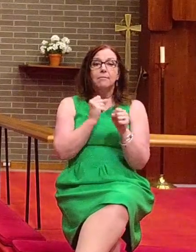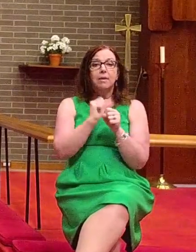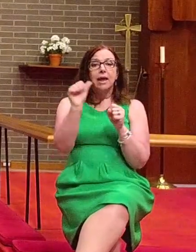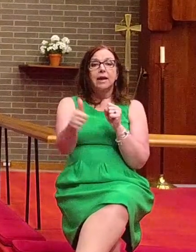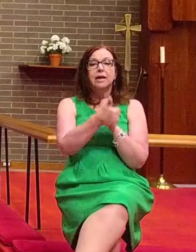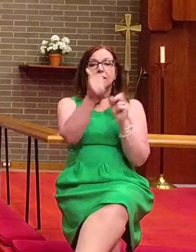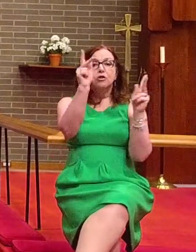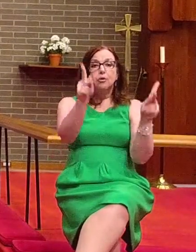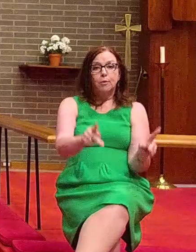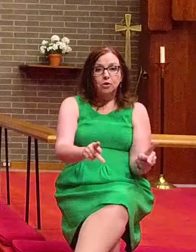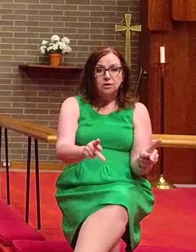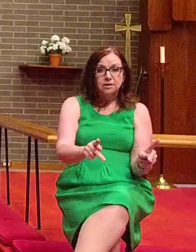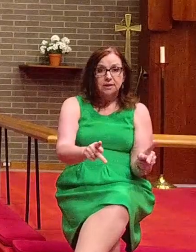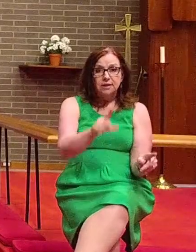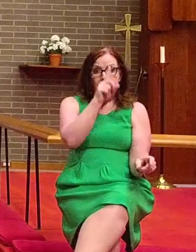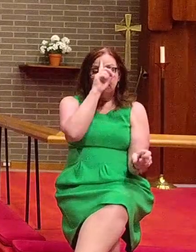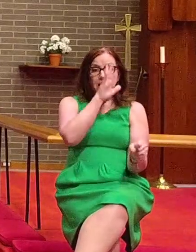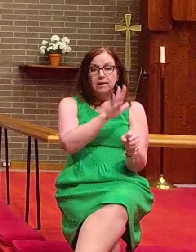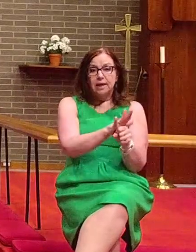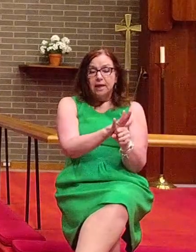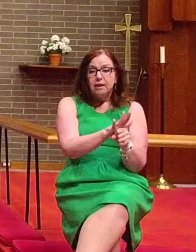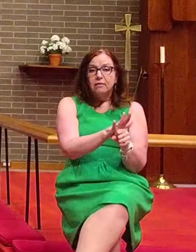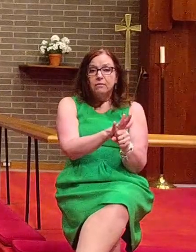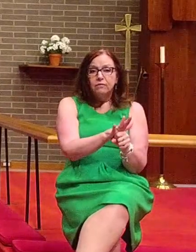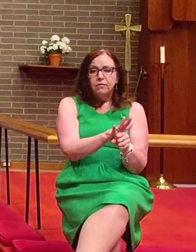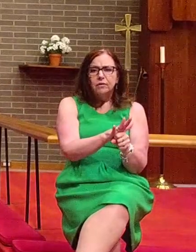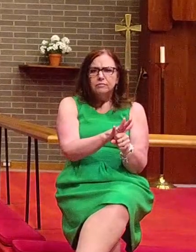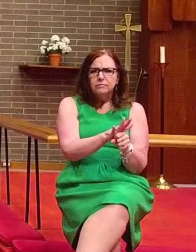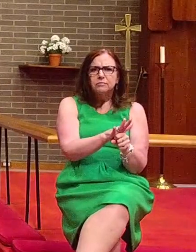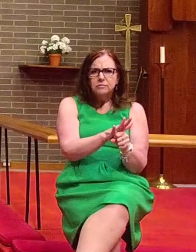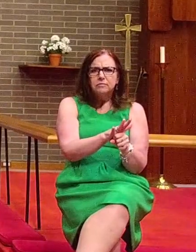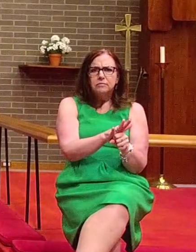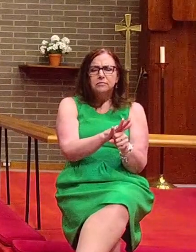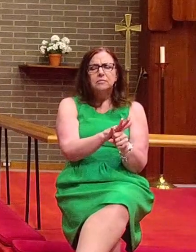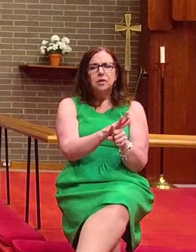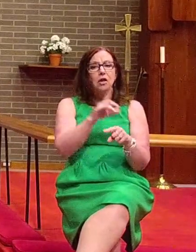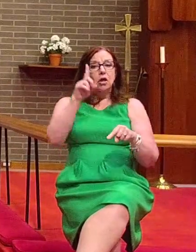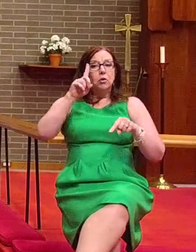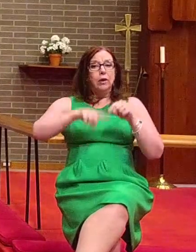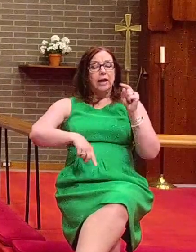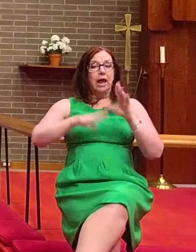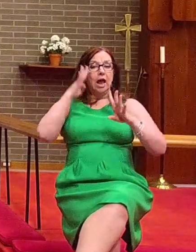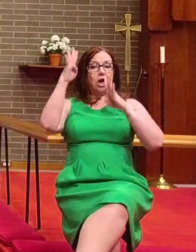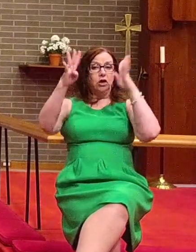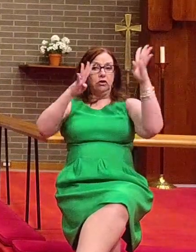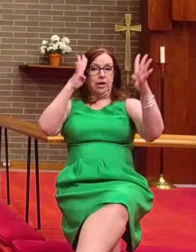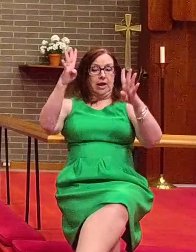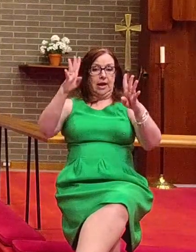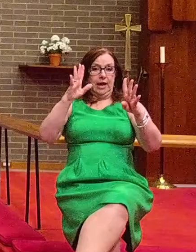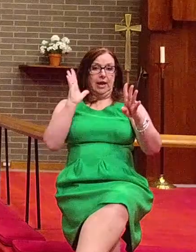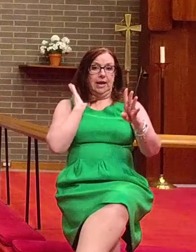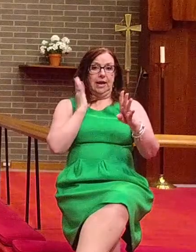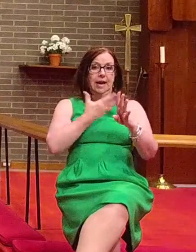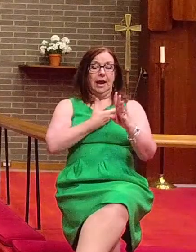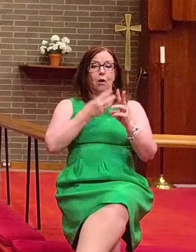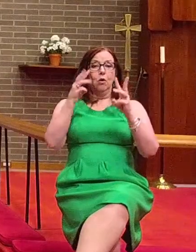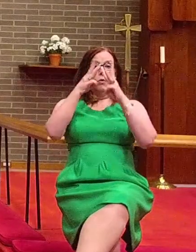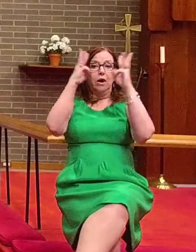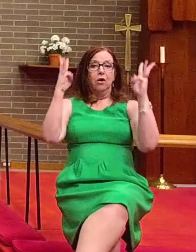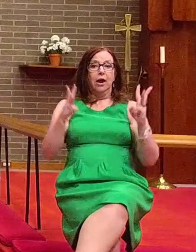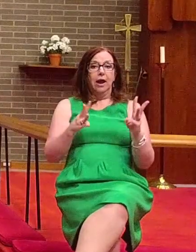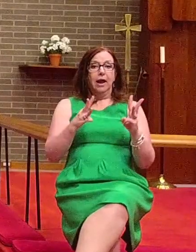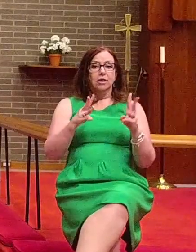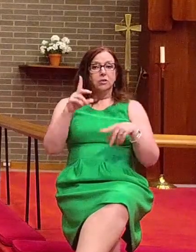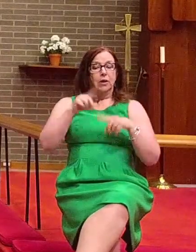another person believe in God. We cannot create in our warehouse